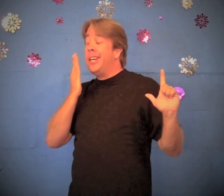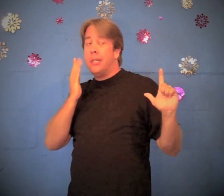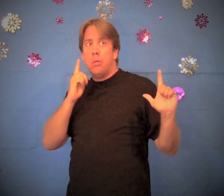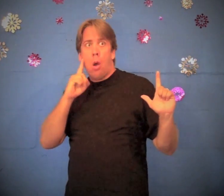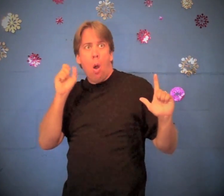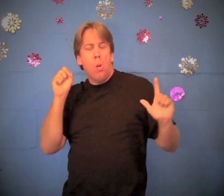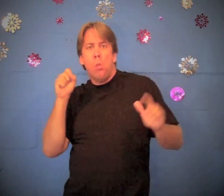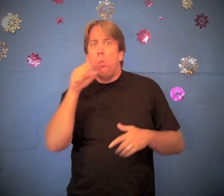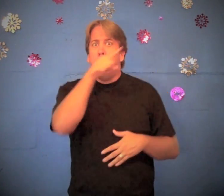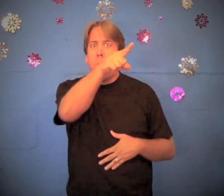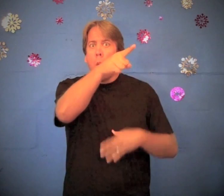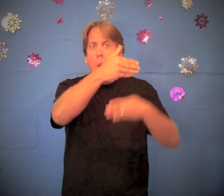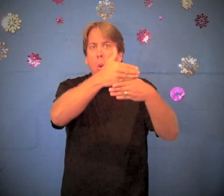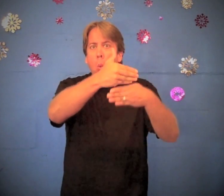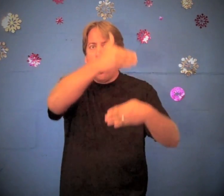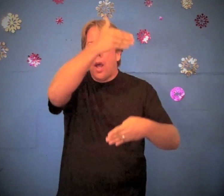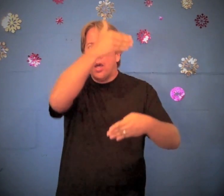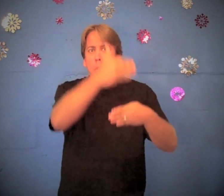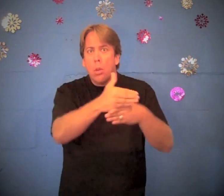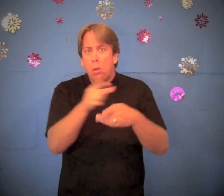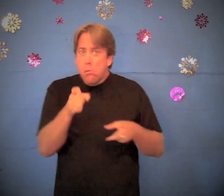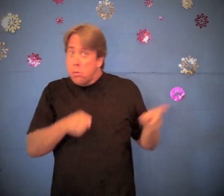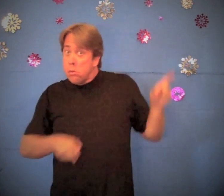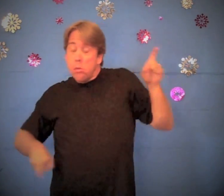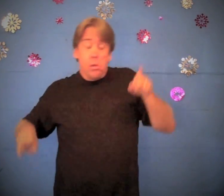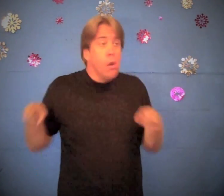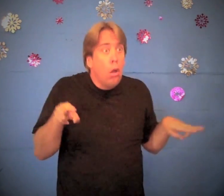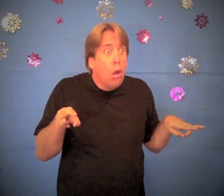Peter woke up and looked out the window.